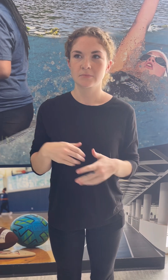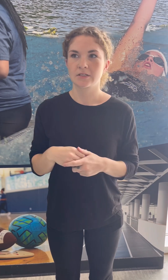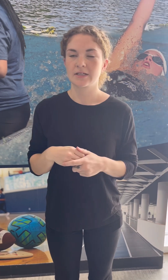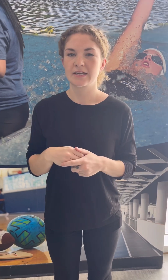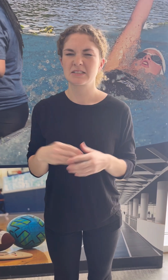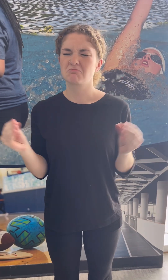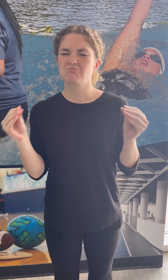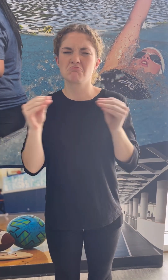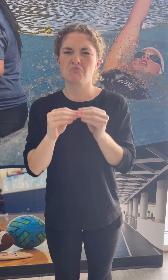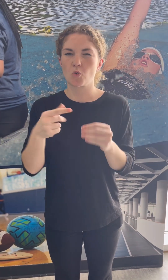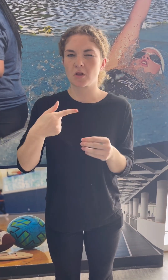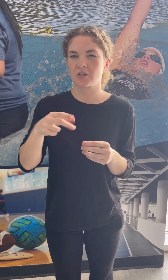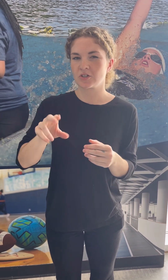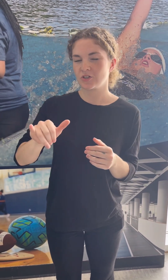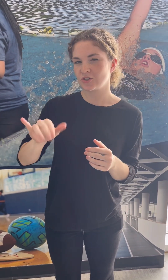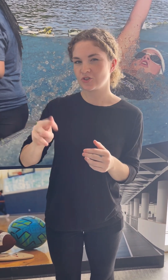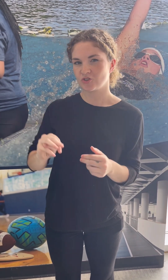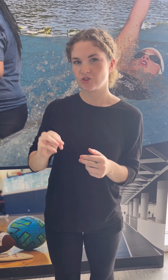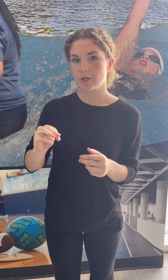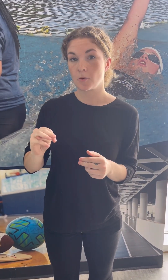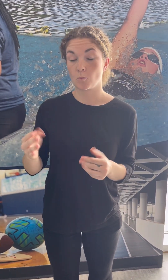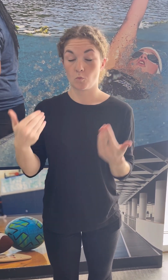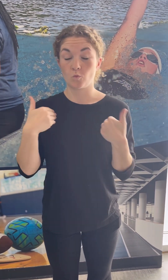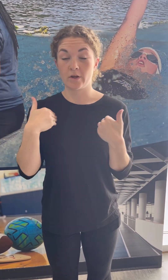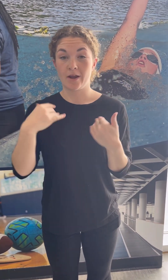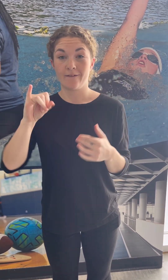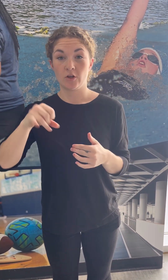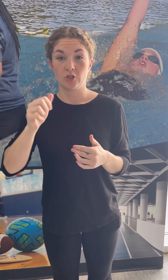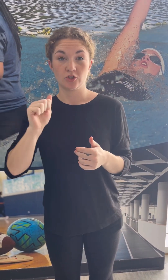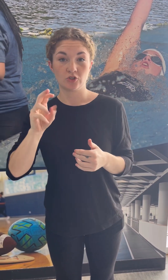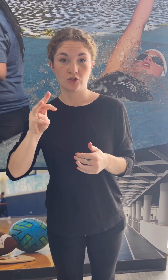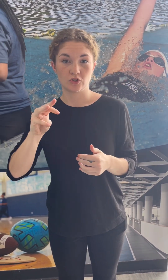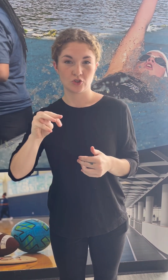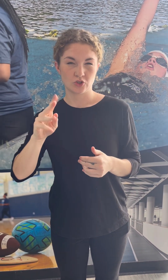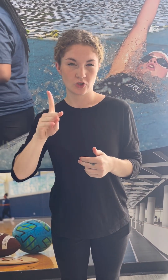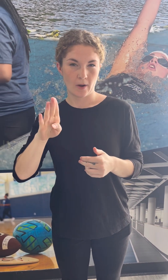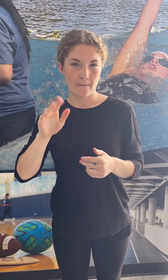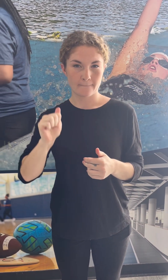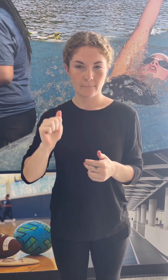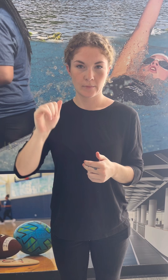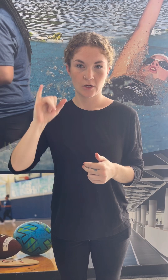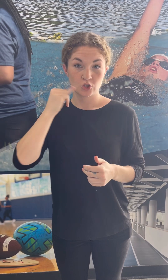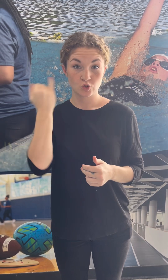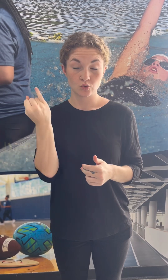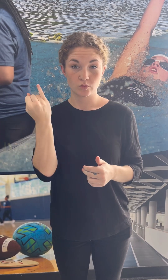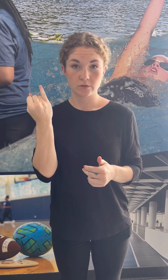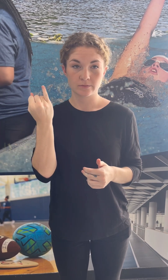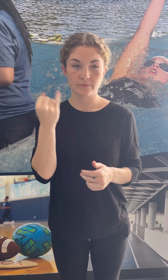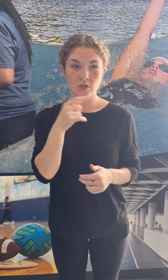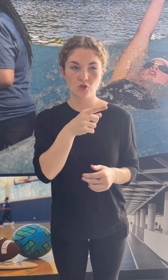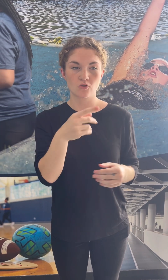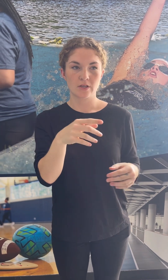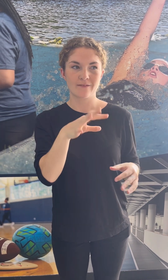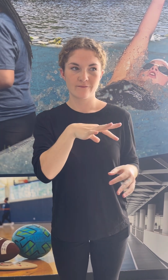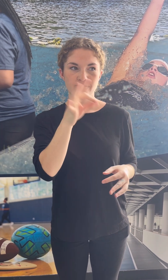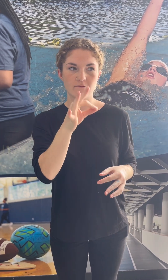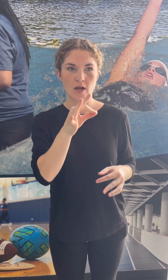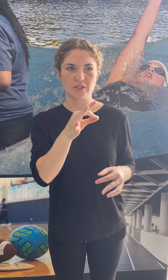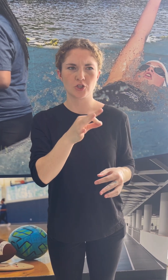Jamba Juice as we walked in. Down that front hallway, you can find our nutritionists and dietitians down campus. They work in here